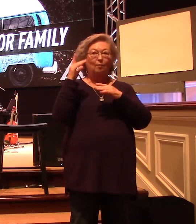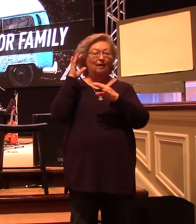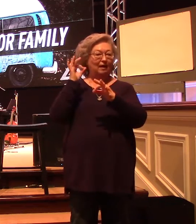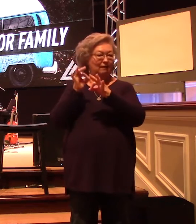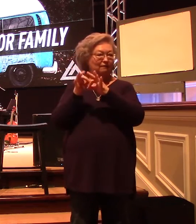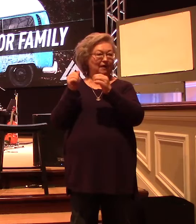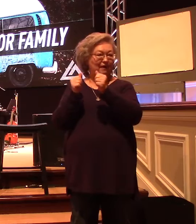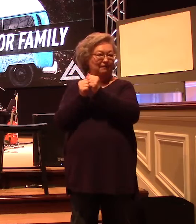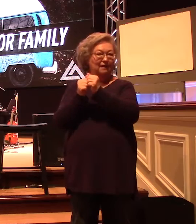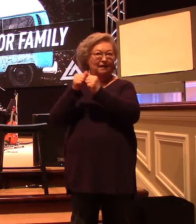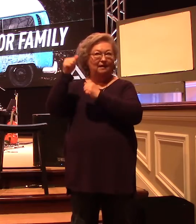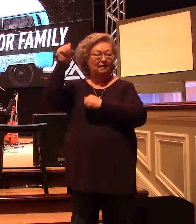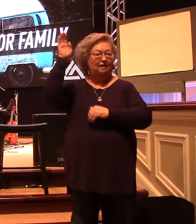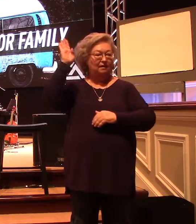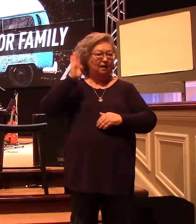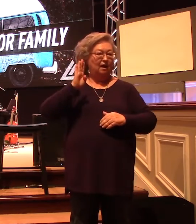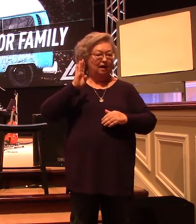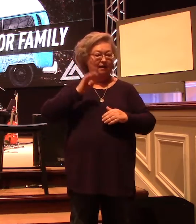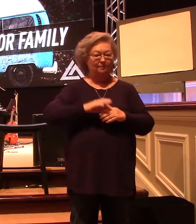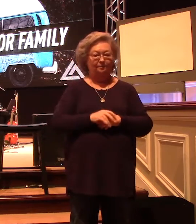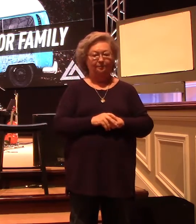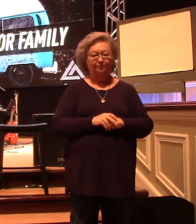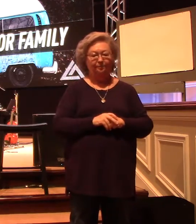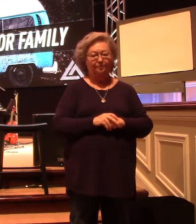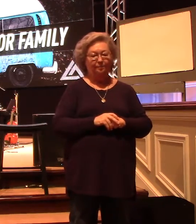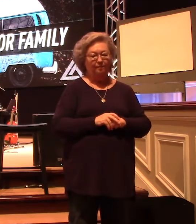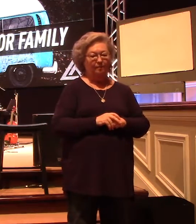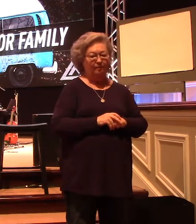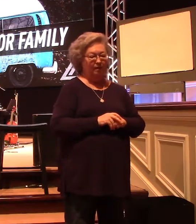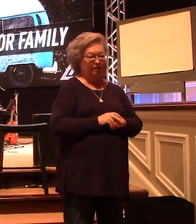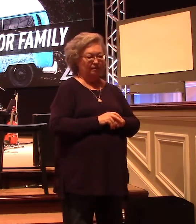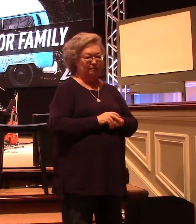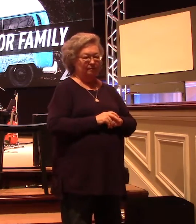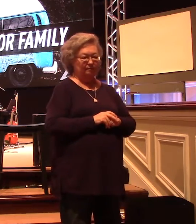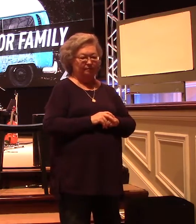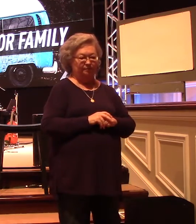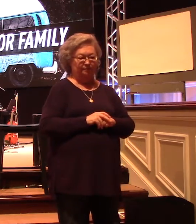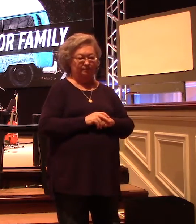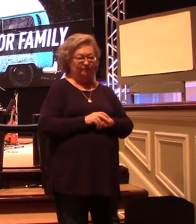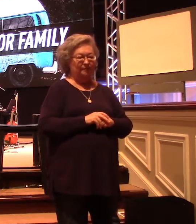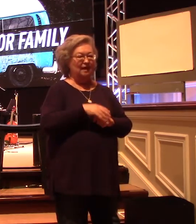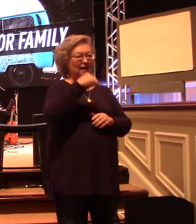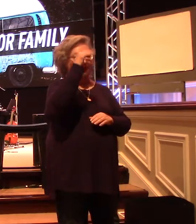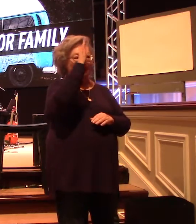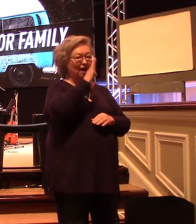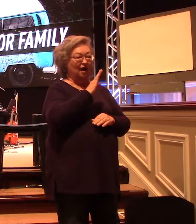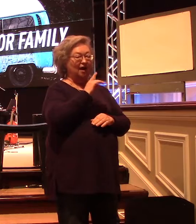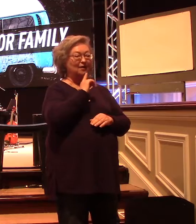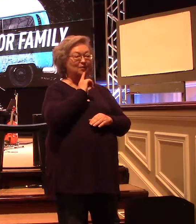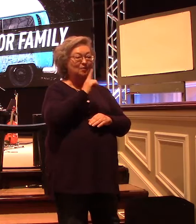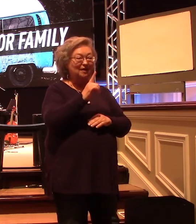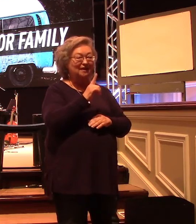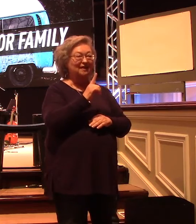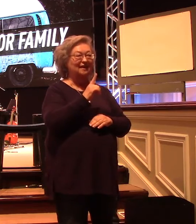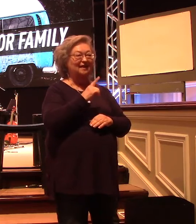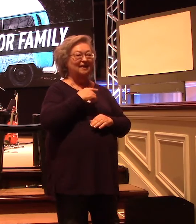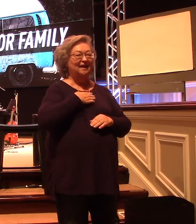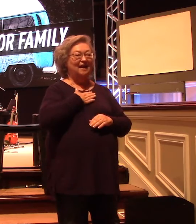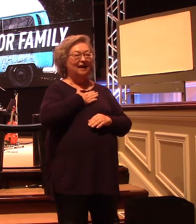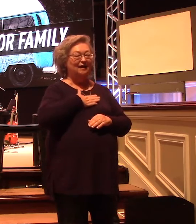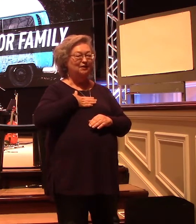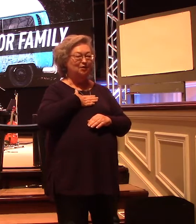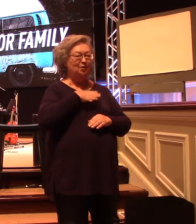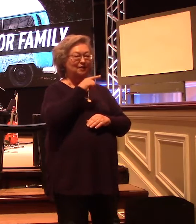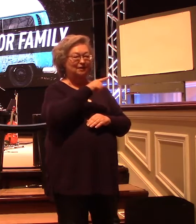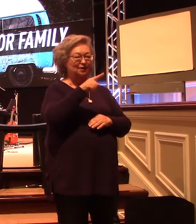God loves to be trusted. When I was talking later earlier about our disagreement, it was not where I finally saw where Jimmy was